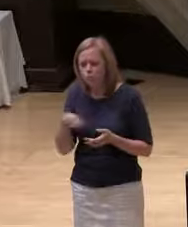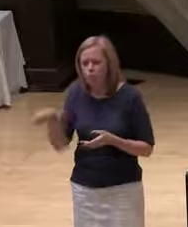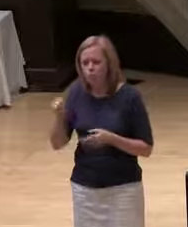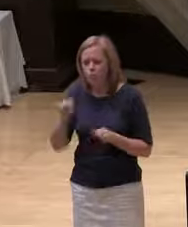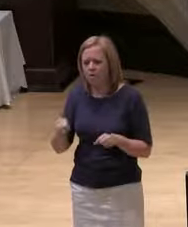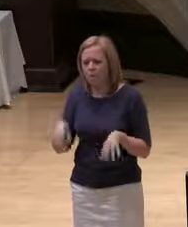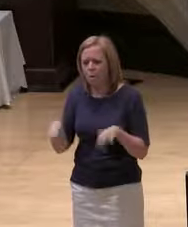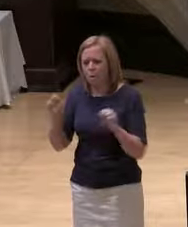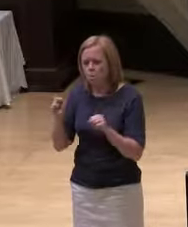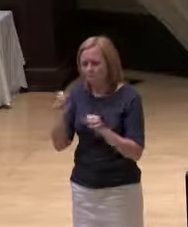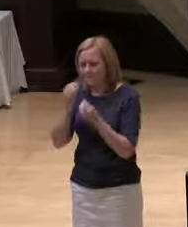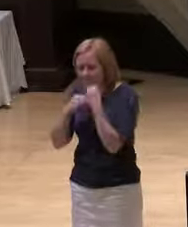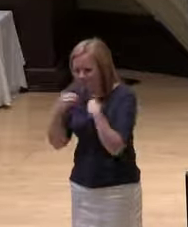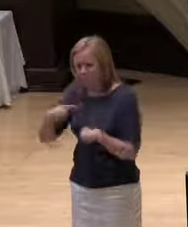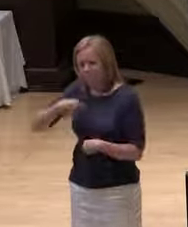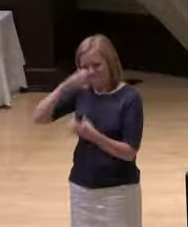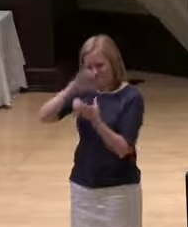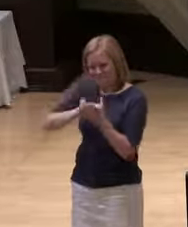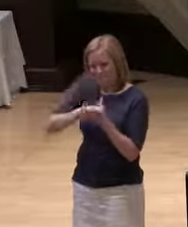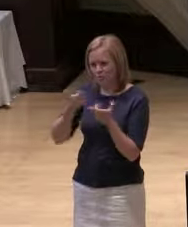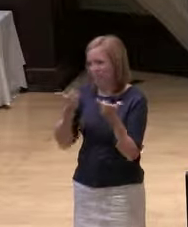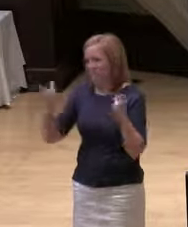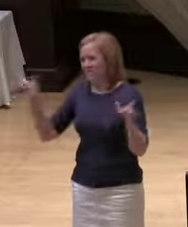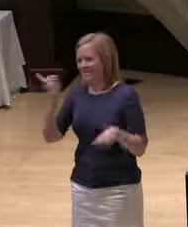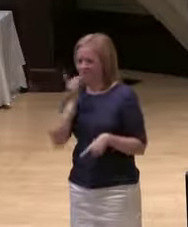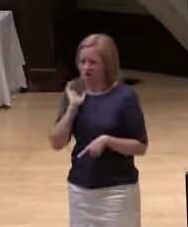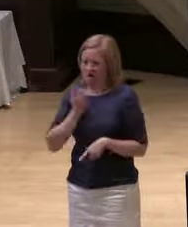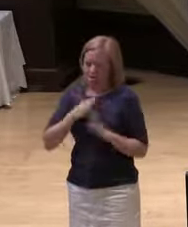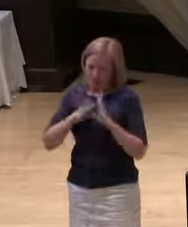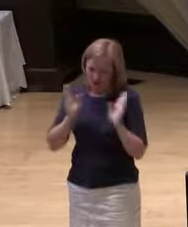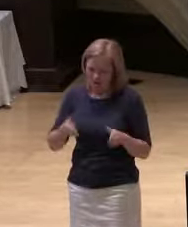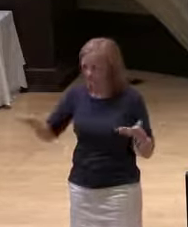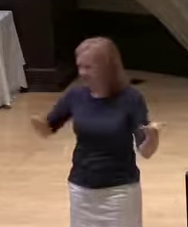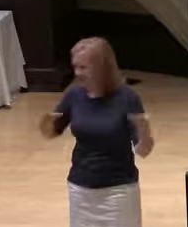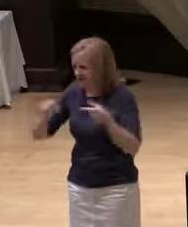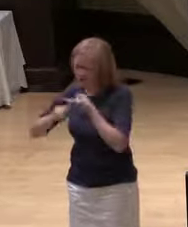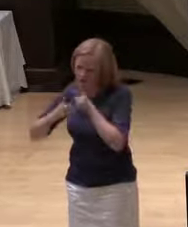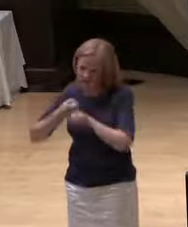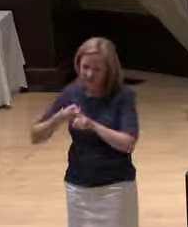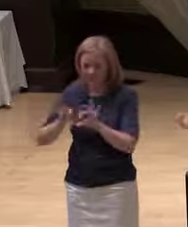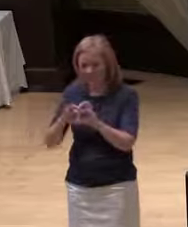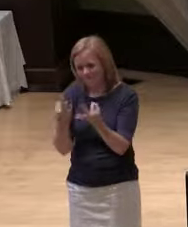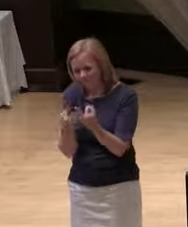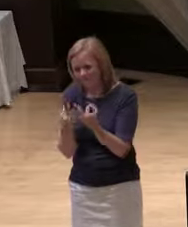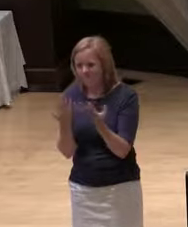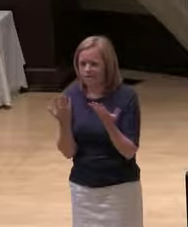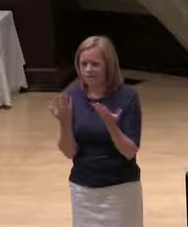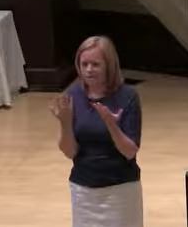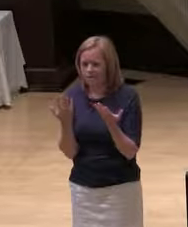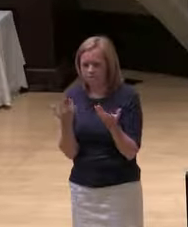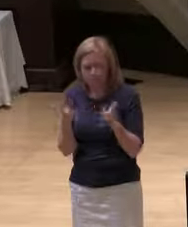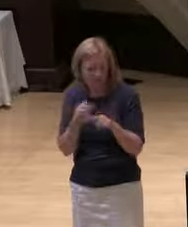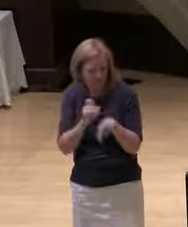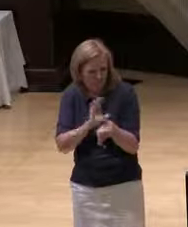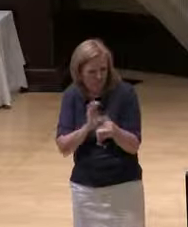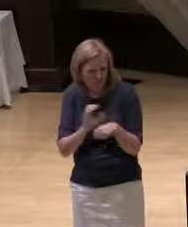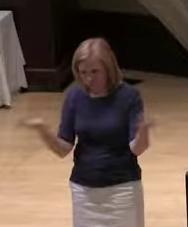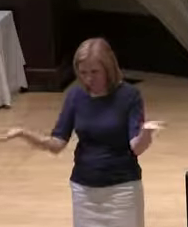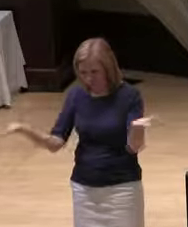be a dinner. My husband and I do a big dinner, and we invite friends, we invite family, we invite parishioners here at